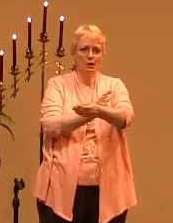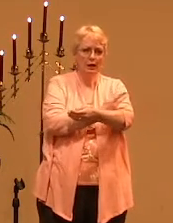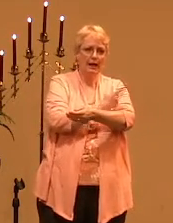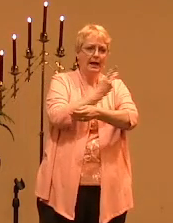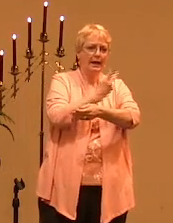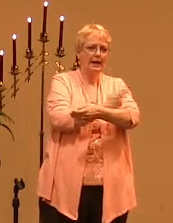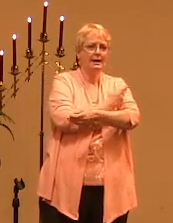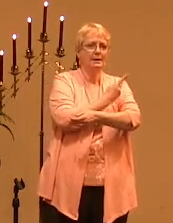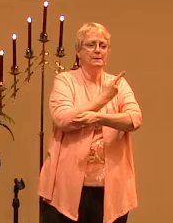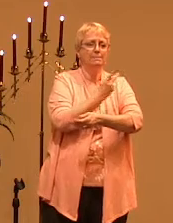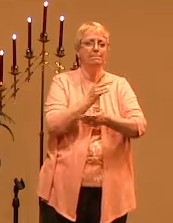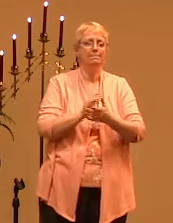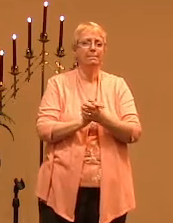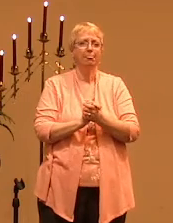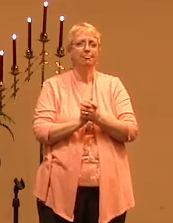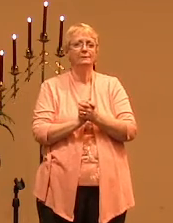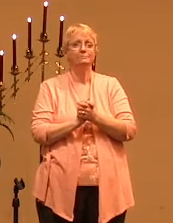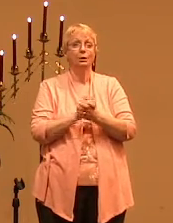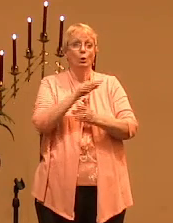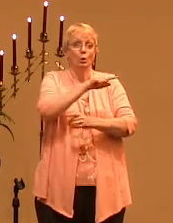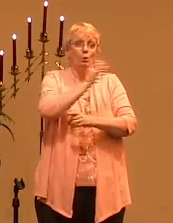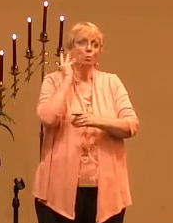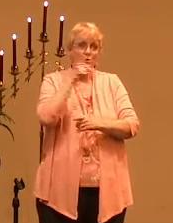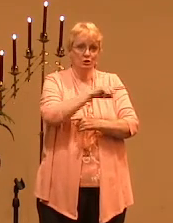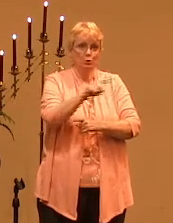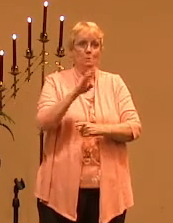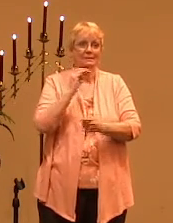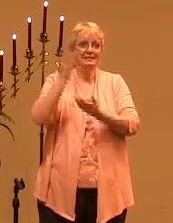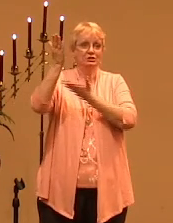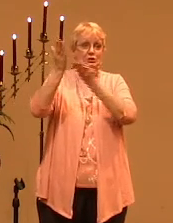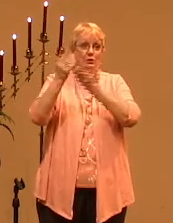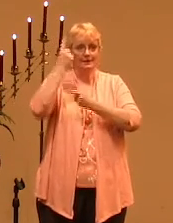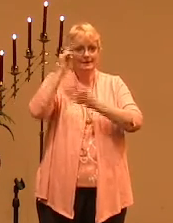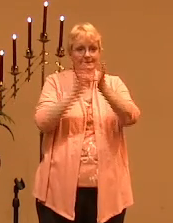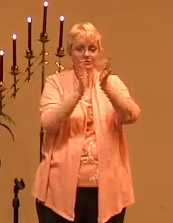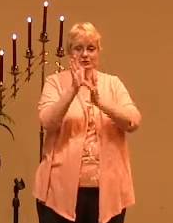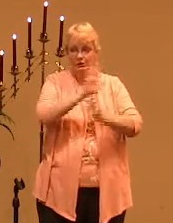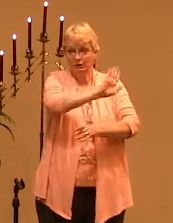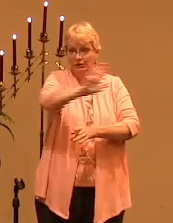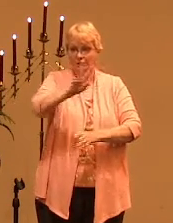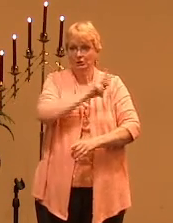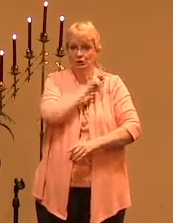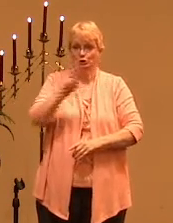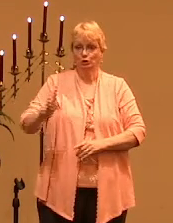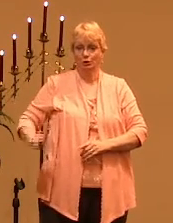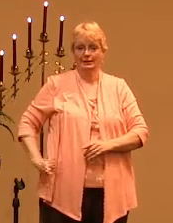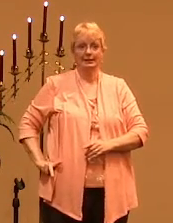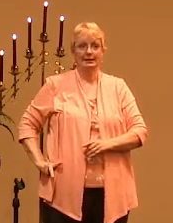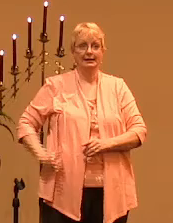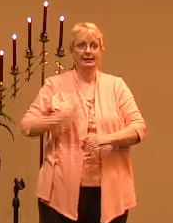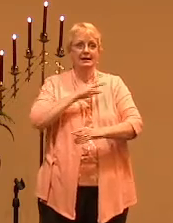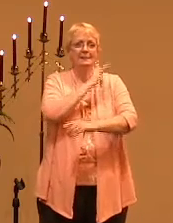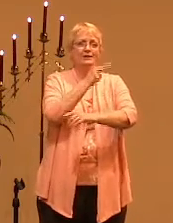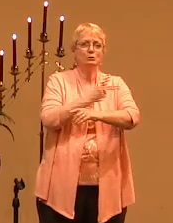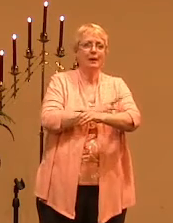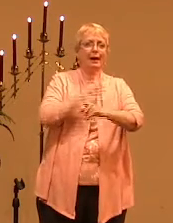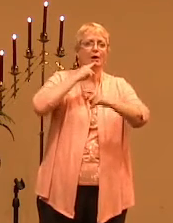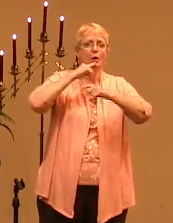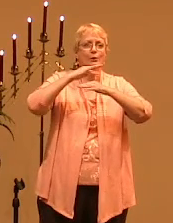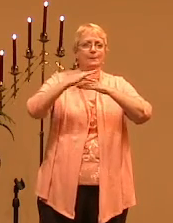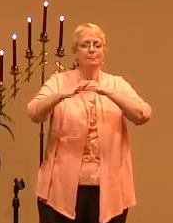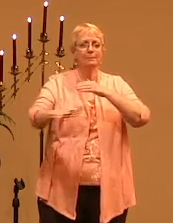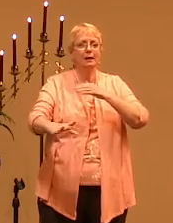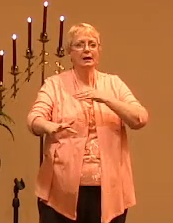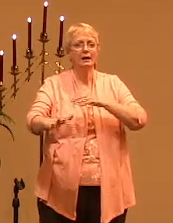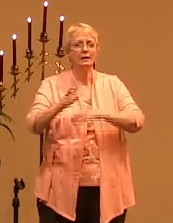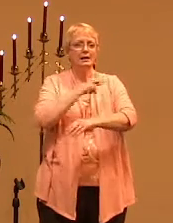the Lamb. Would you do service for Jesus your King? There's power